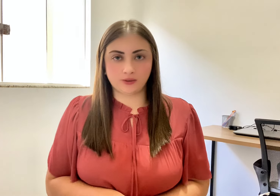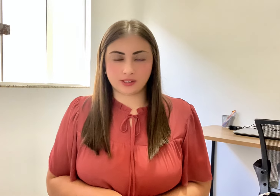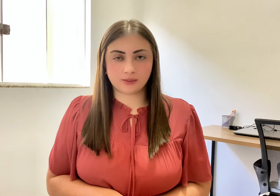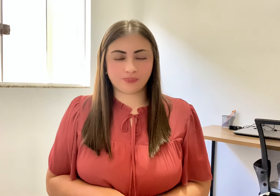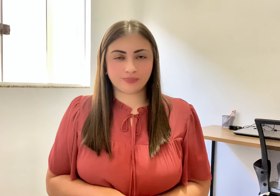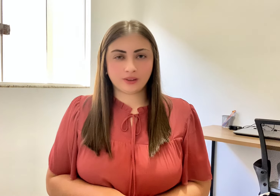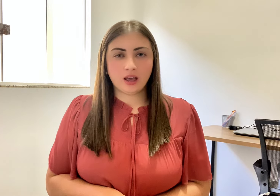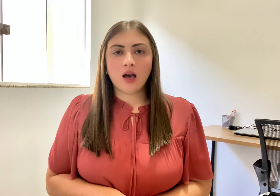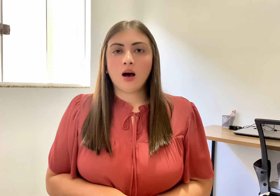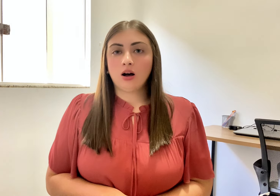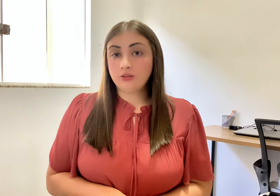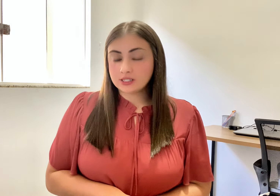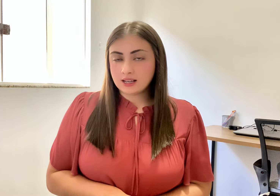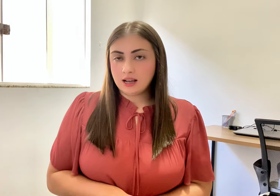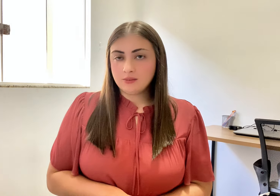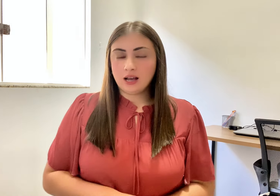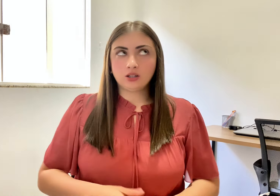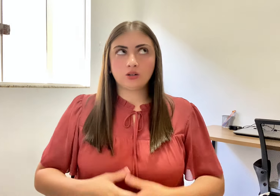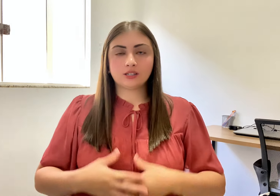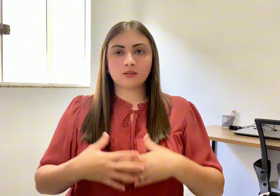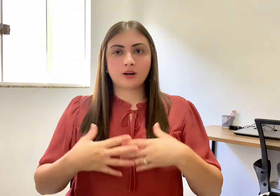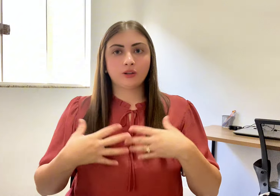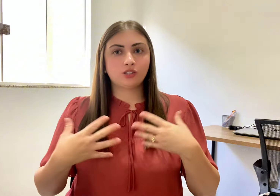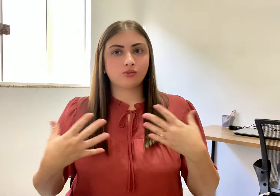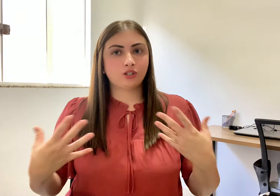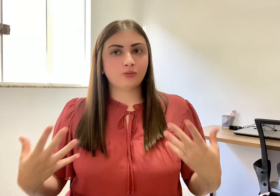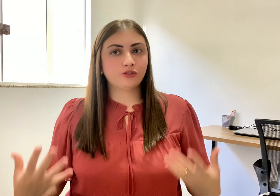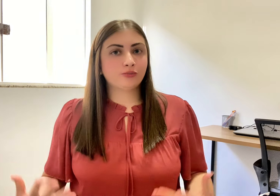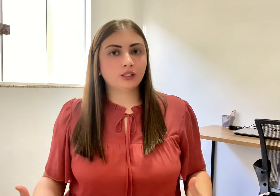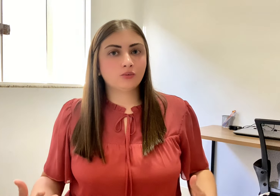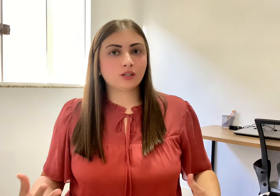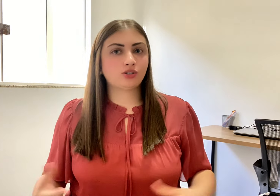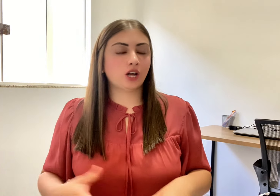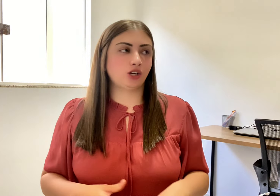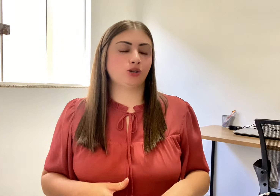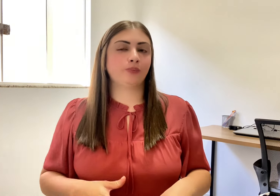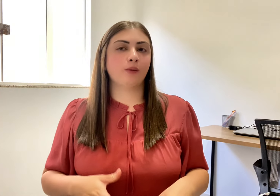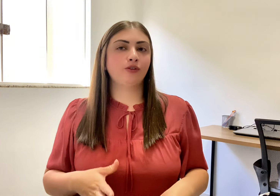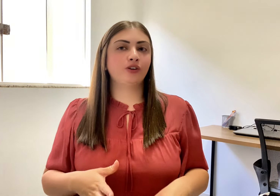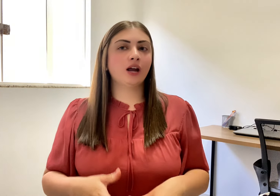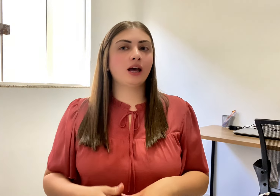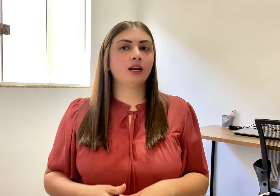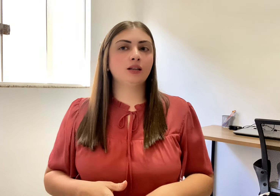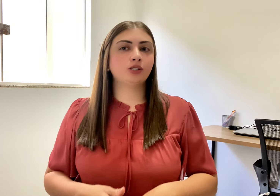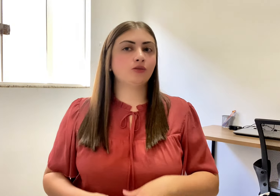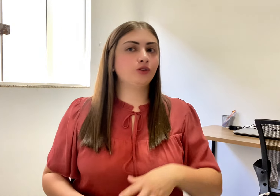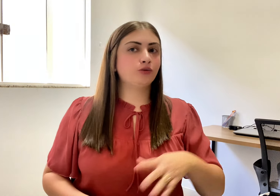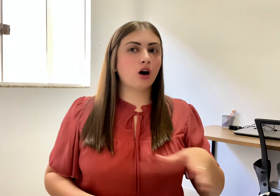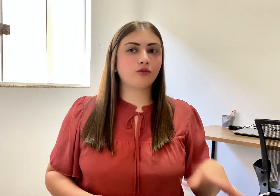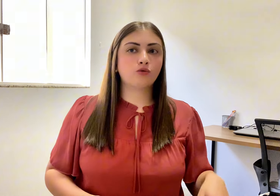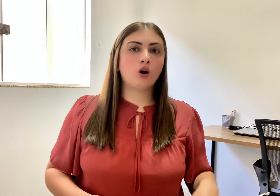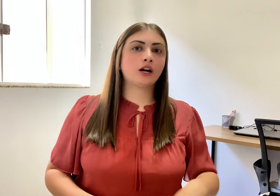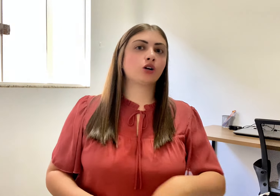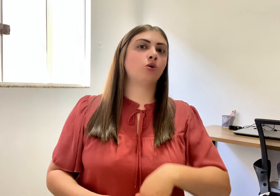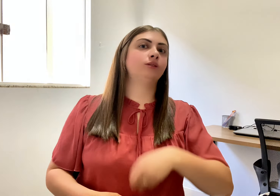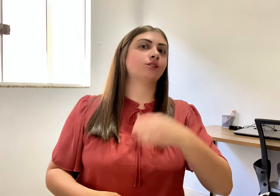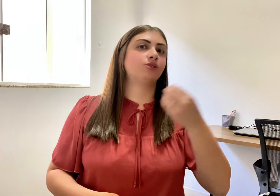experienced. Over time, I noticed my relationship with money was changing. Before I had a limited view of what I could